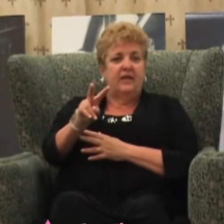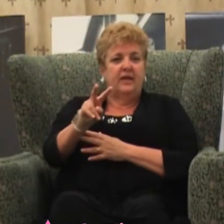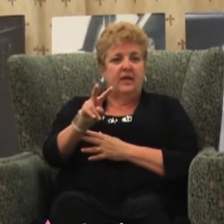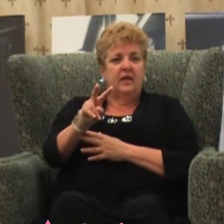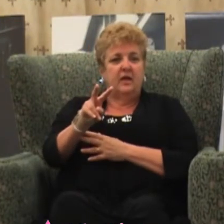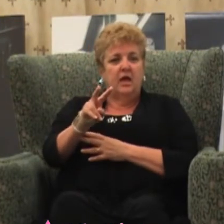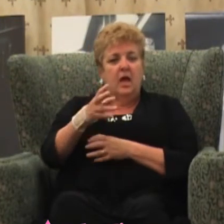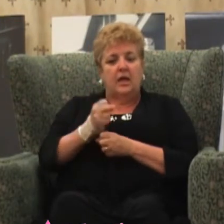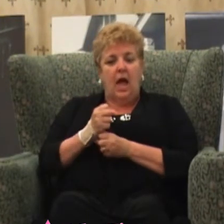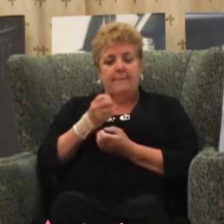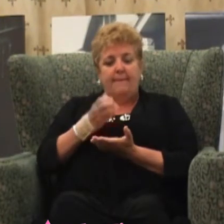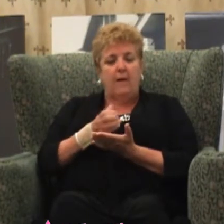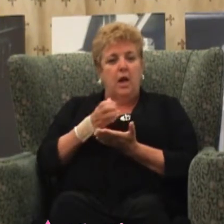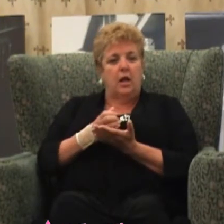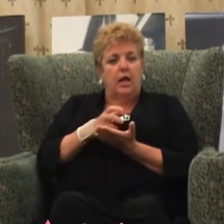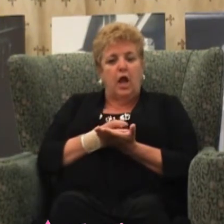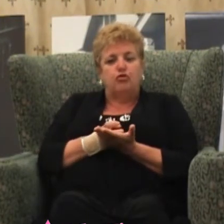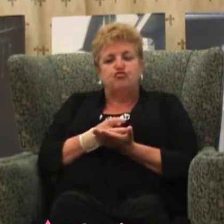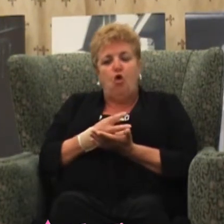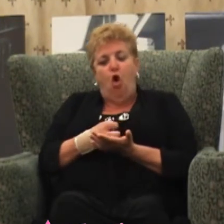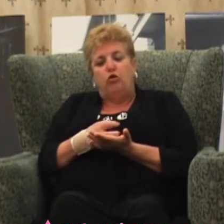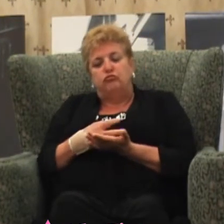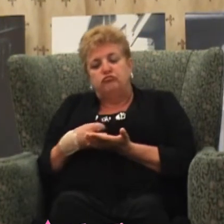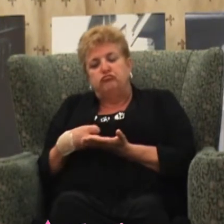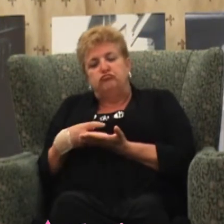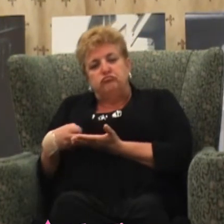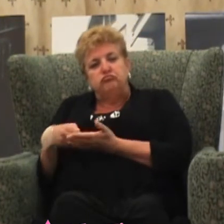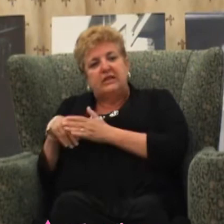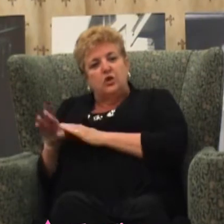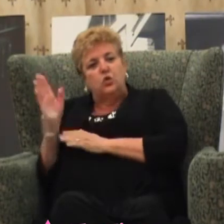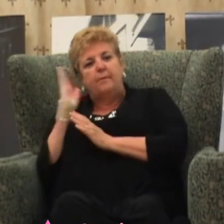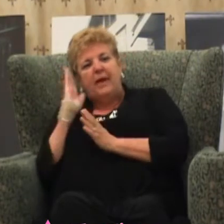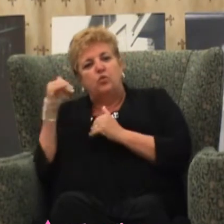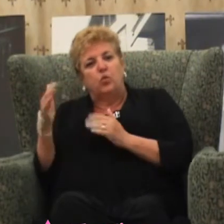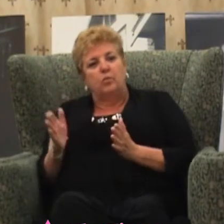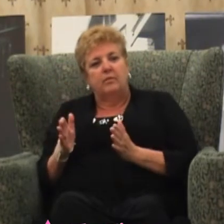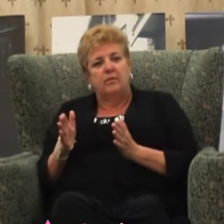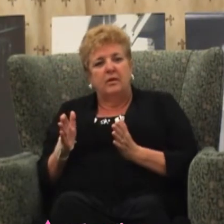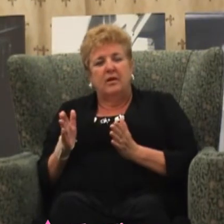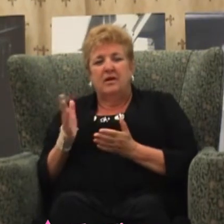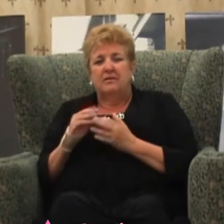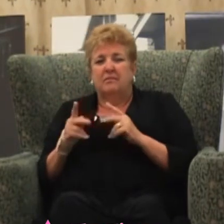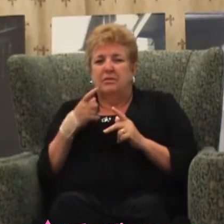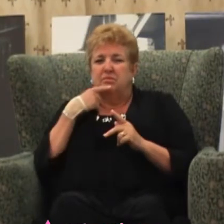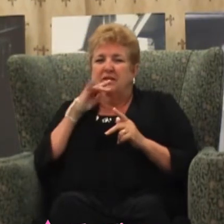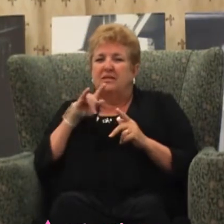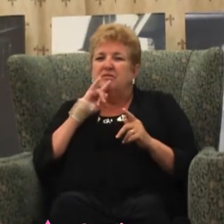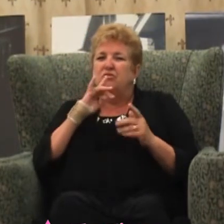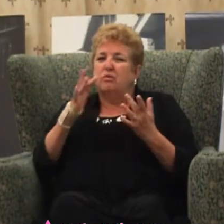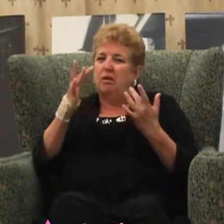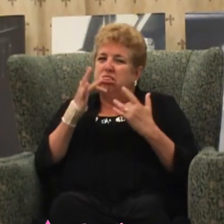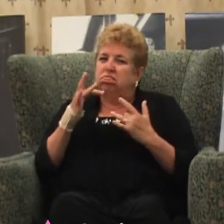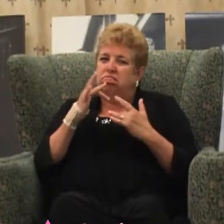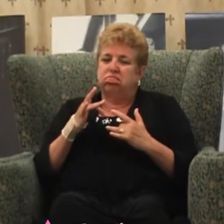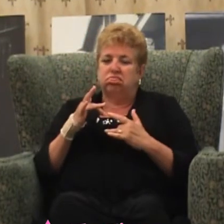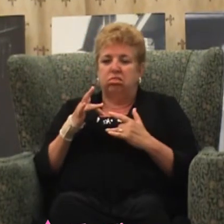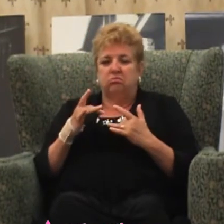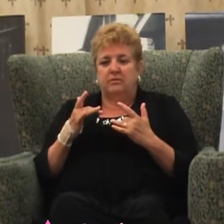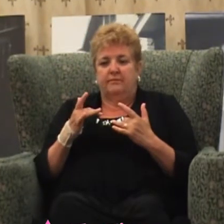crawled on my hands and knees through the house into the bedroom. Some people call that pitiful and incomprehensible demoralization. I just called it going to bed.